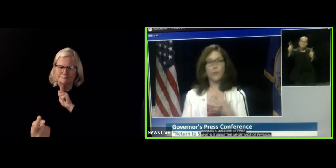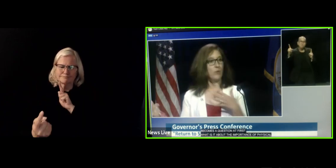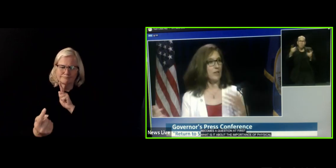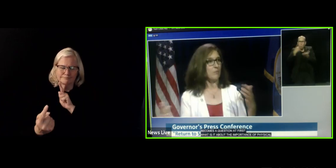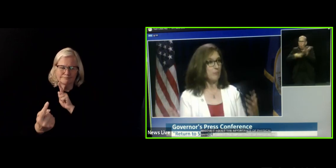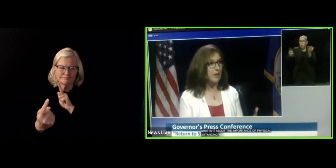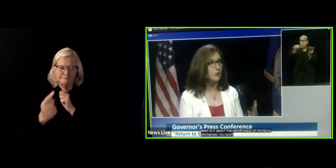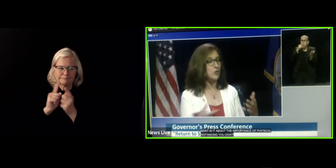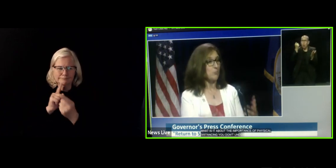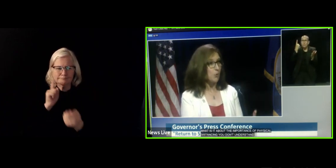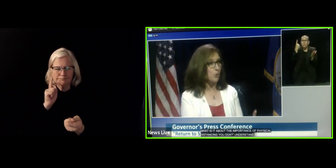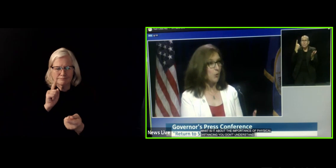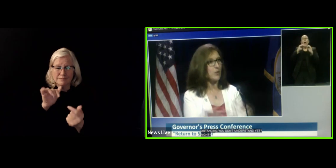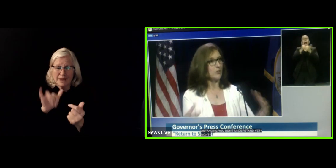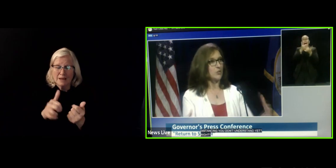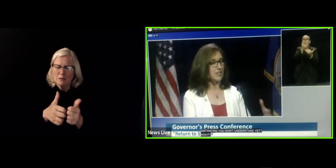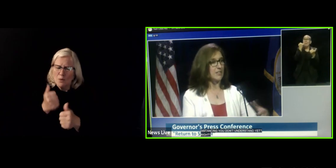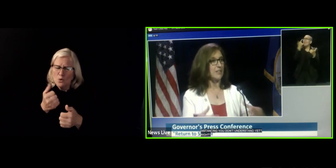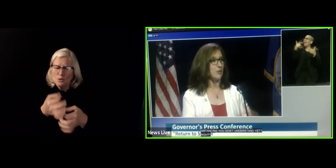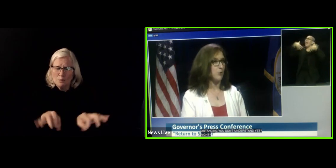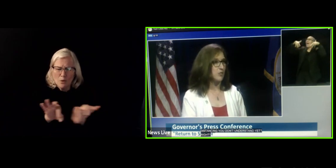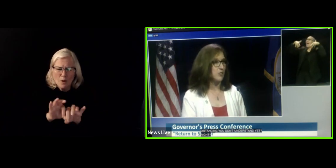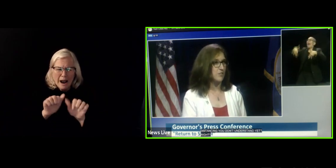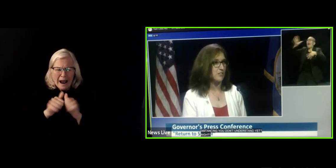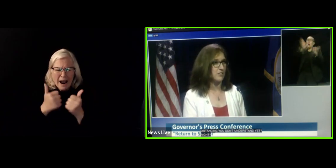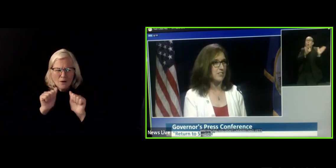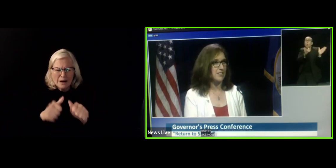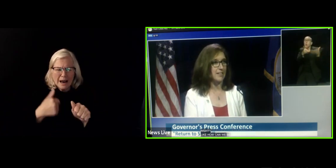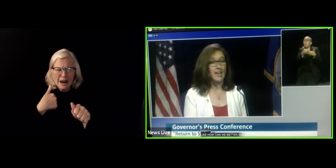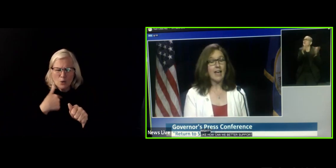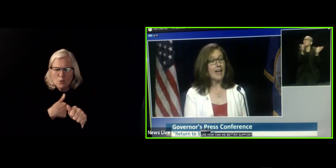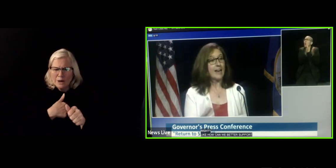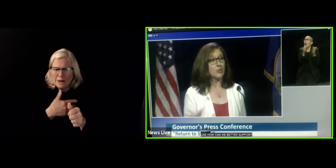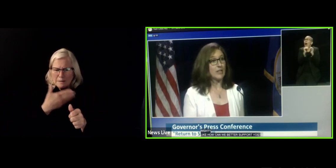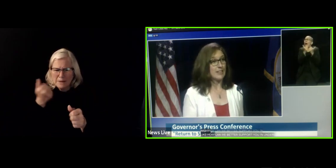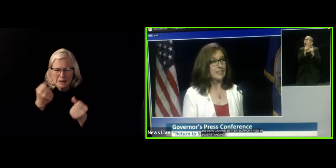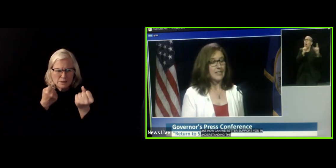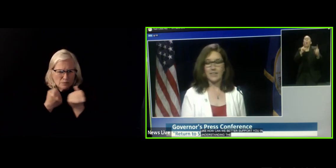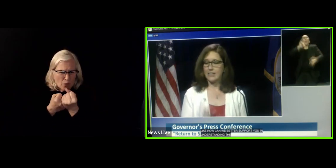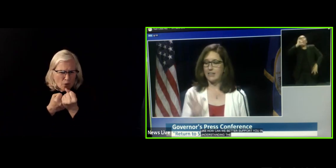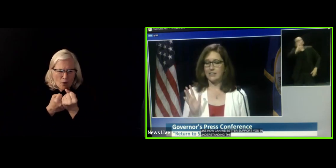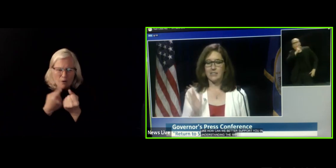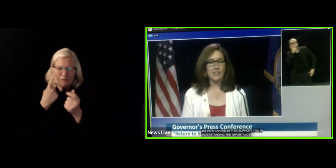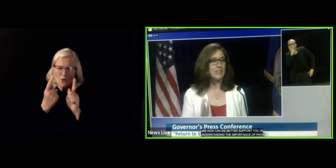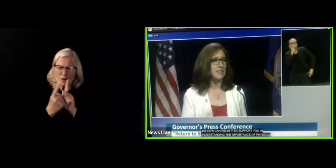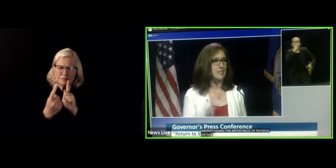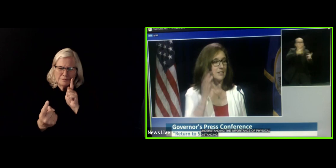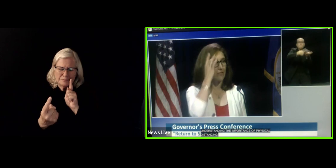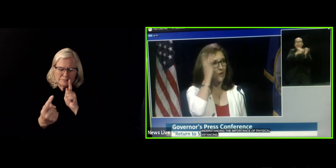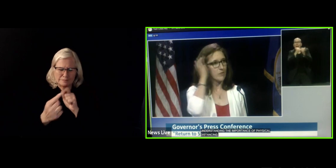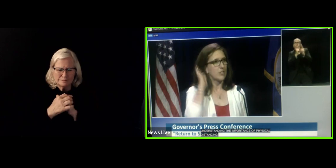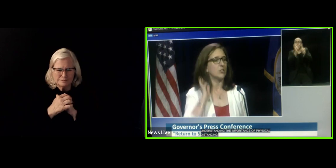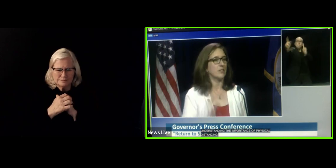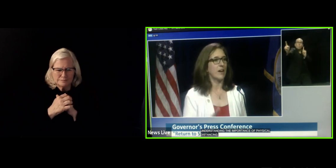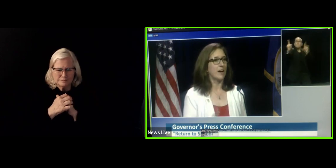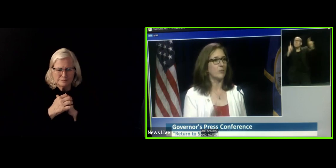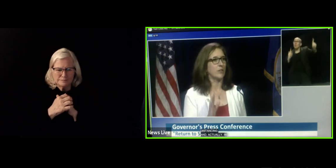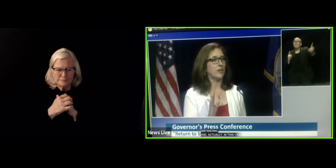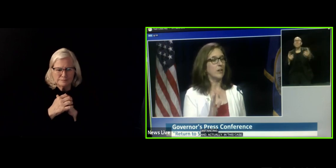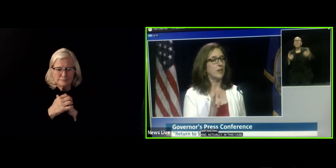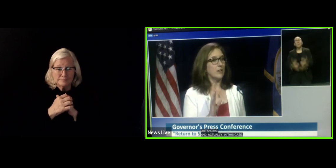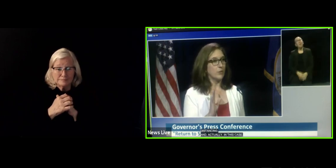can we better support you in understanding the importance of physical distancing? And actually, in this case, in the dozens and dozens of conversations I've